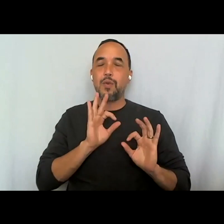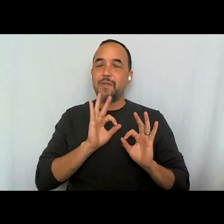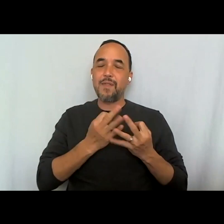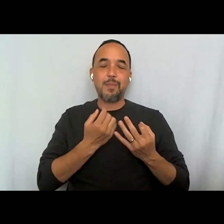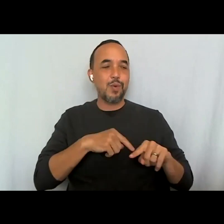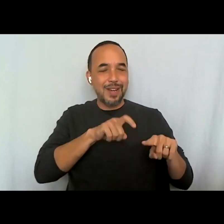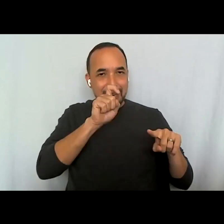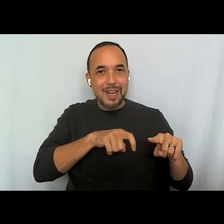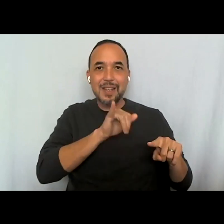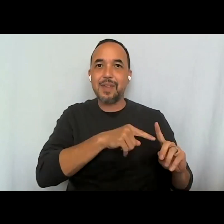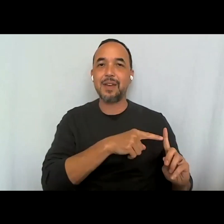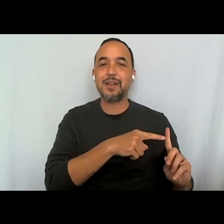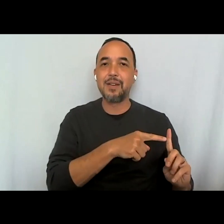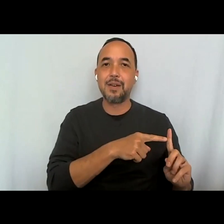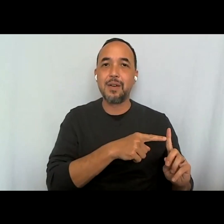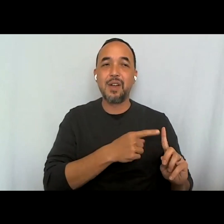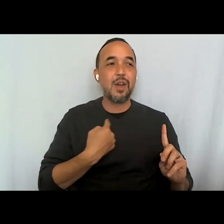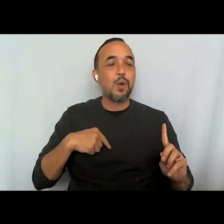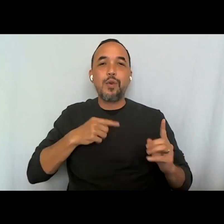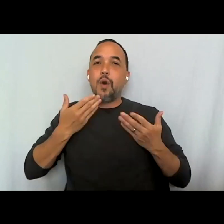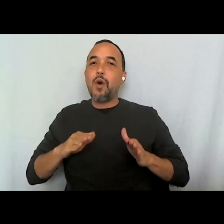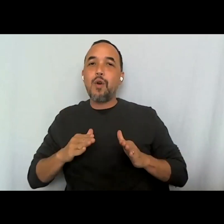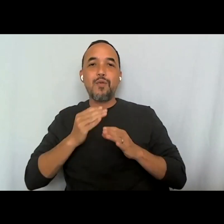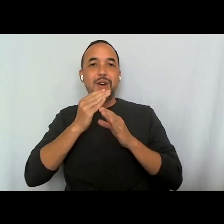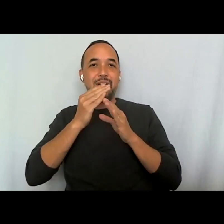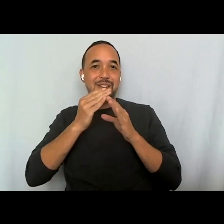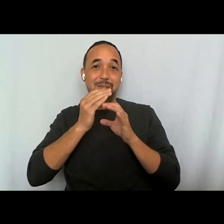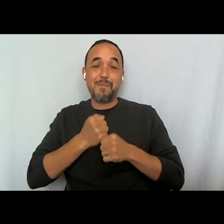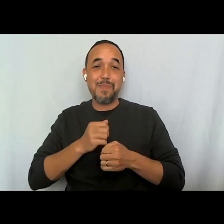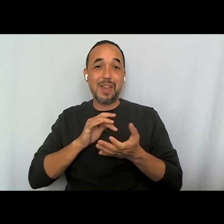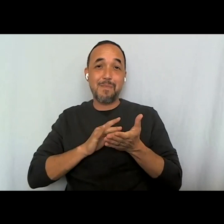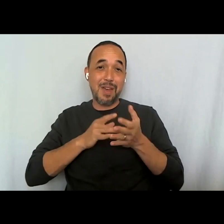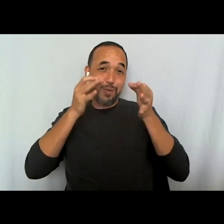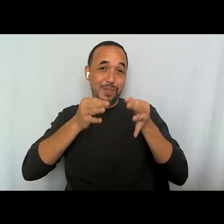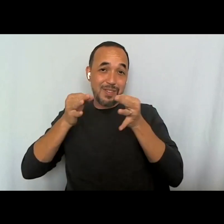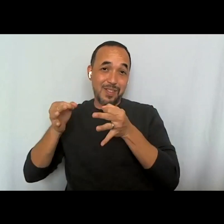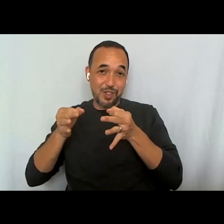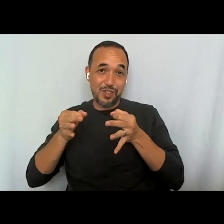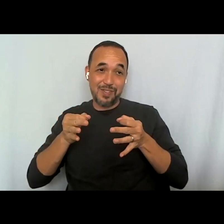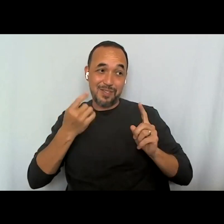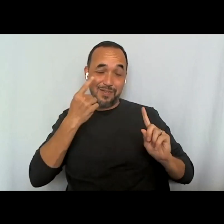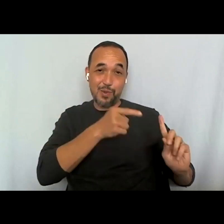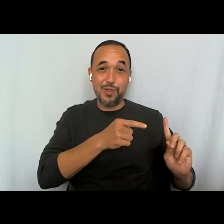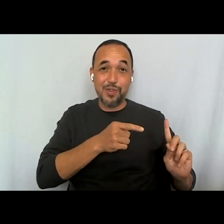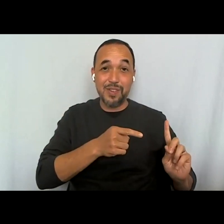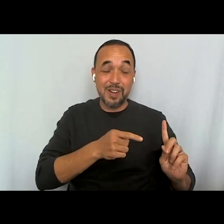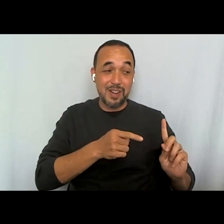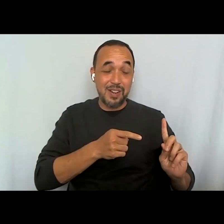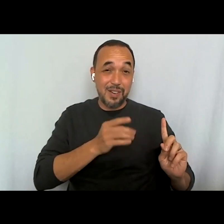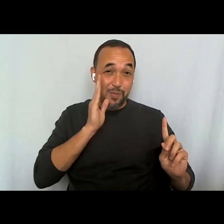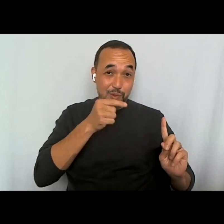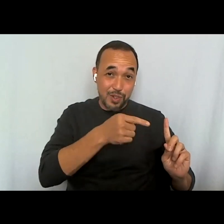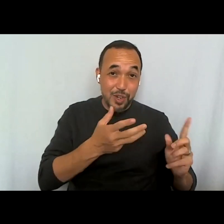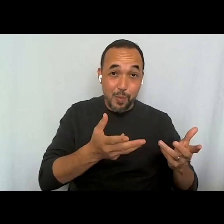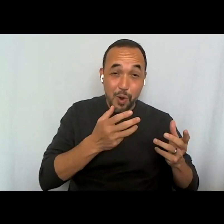made medical decisions on her behalf, that we don't know that she wants to use devices in her future. We still wanted to provide